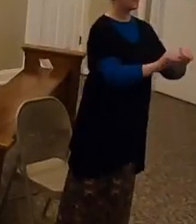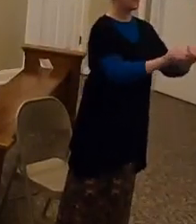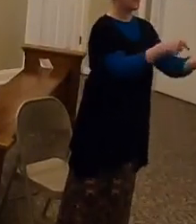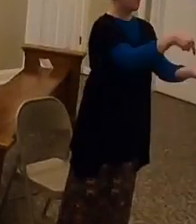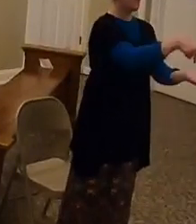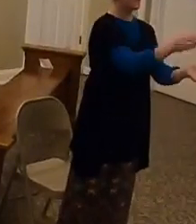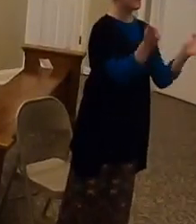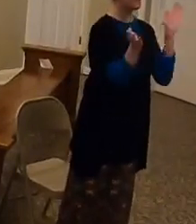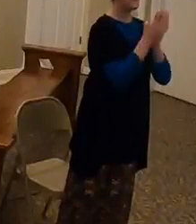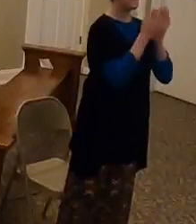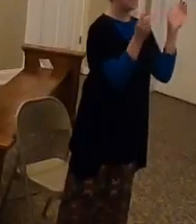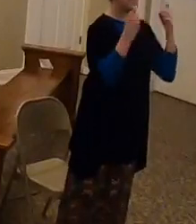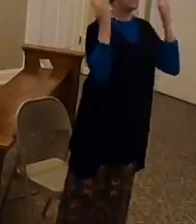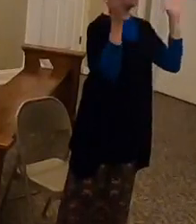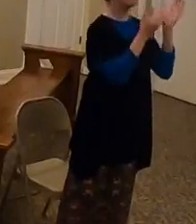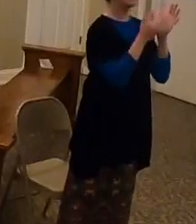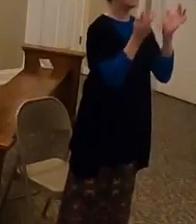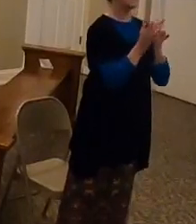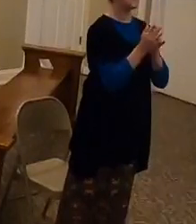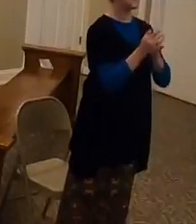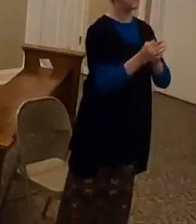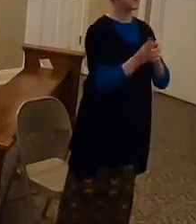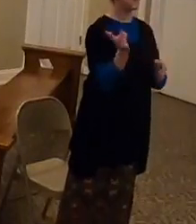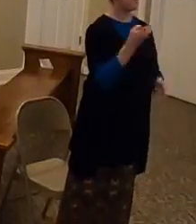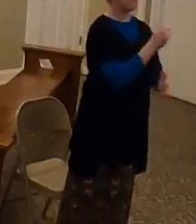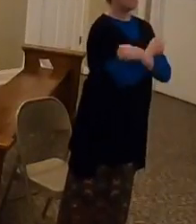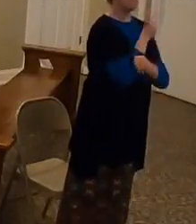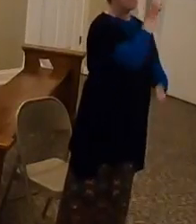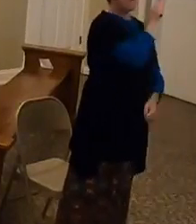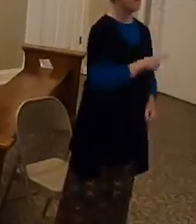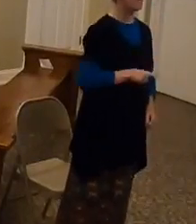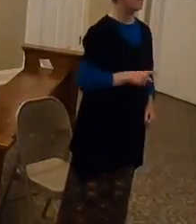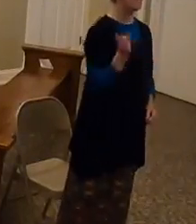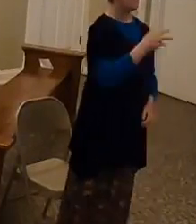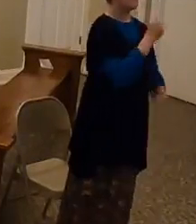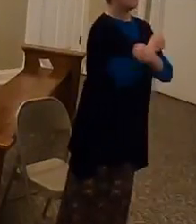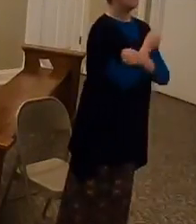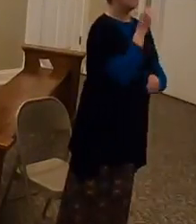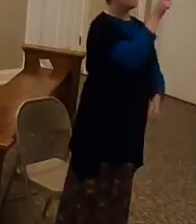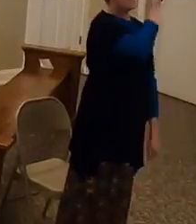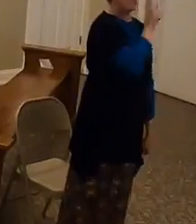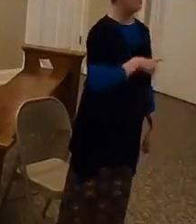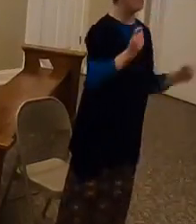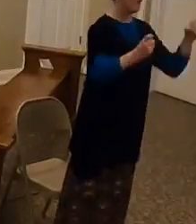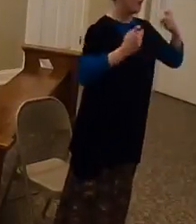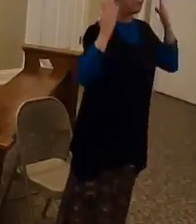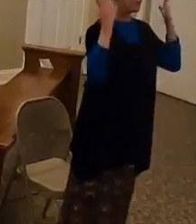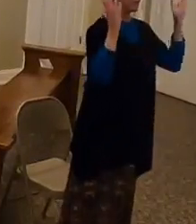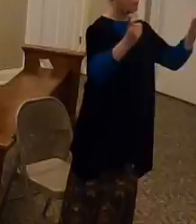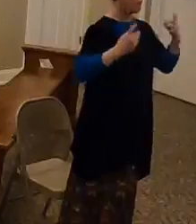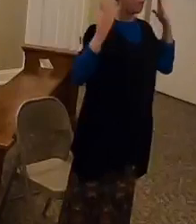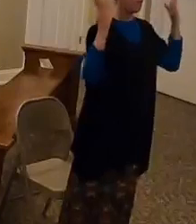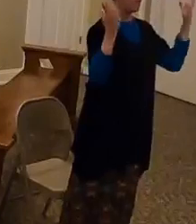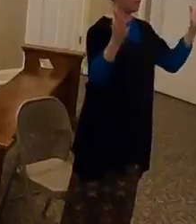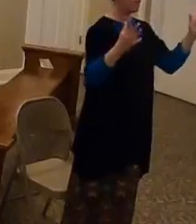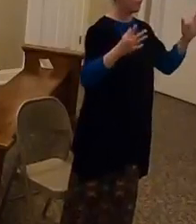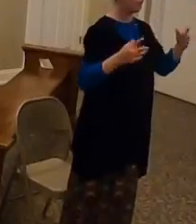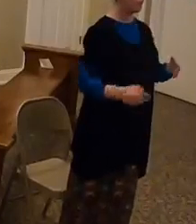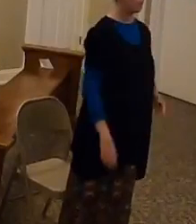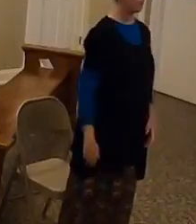continue this. Hallelujah, Jesus. We love you, Lord. We love you, Lord. Hallelujah,